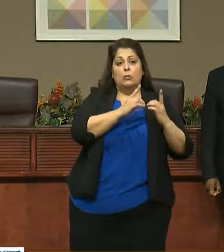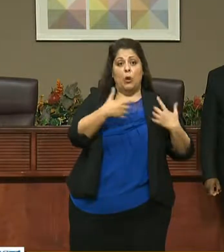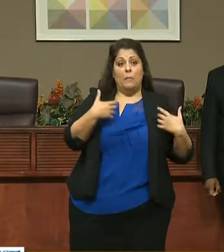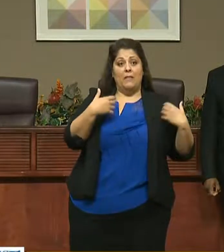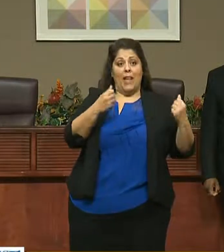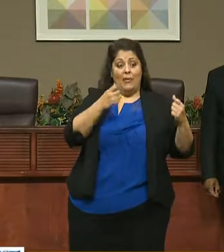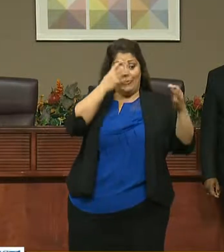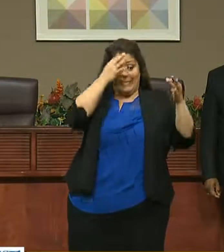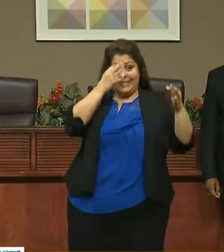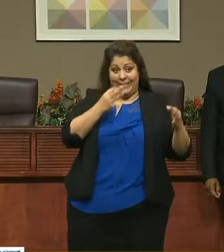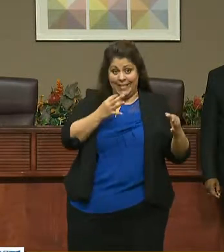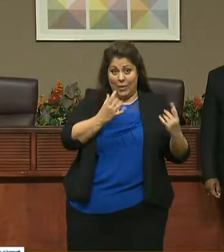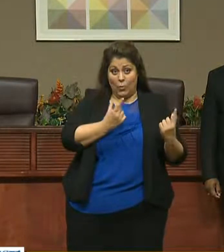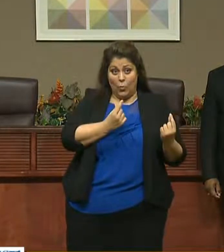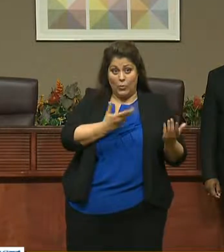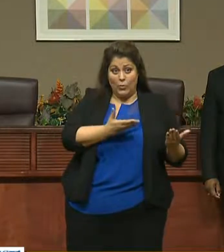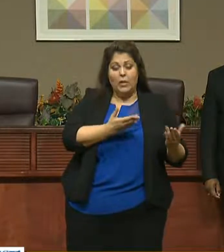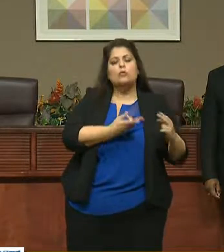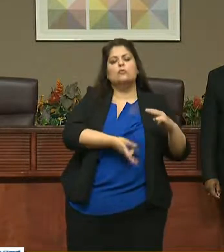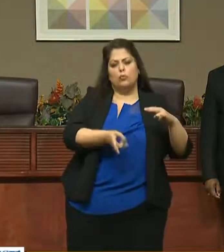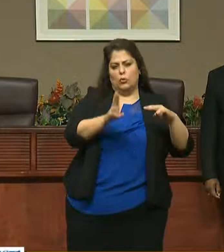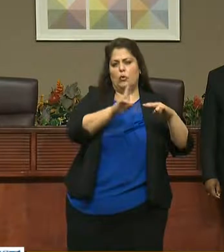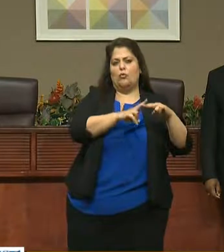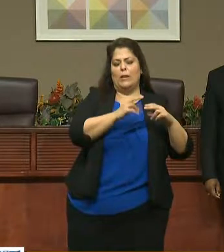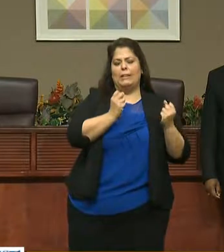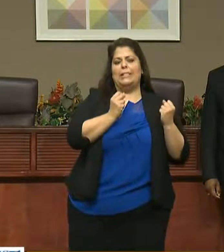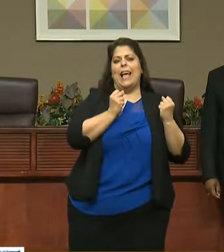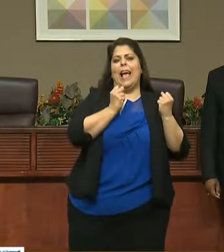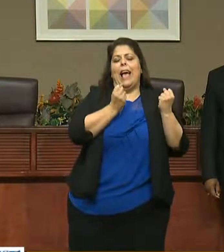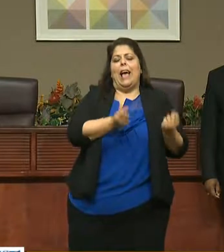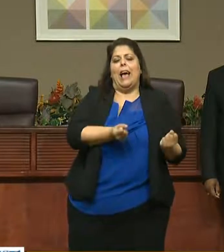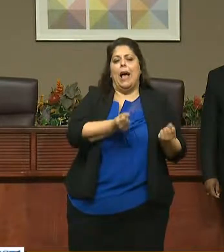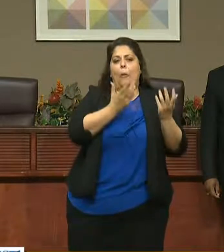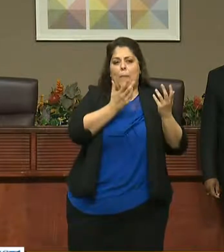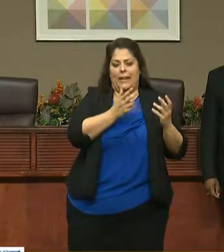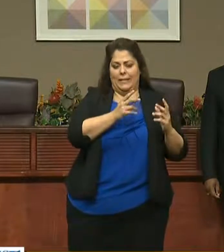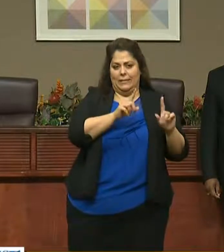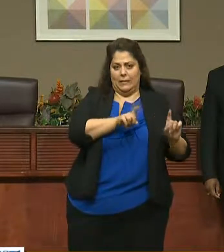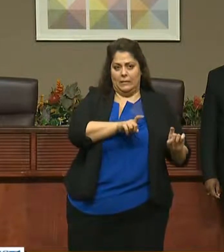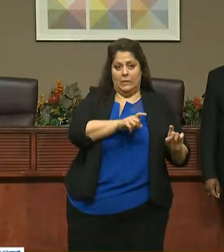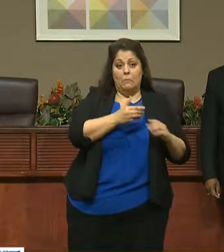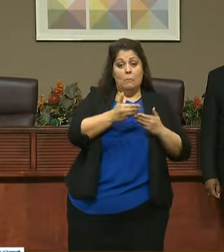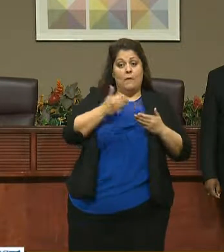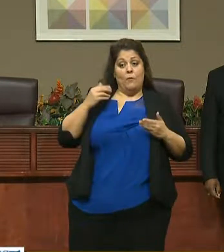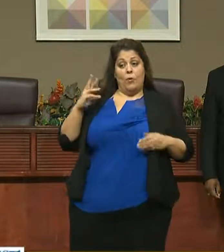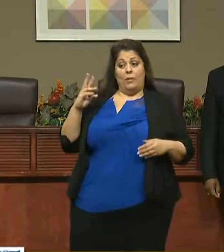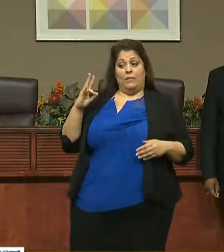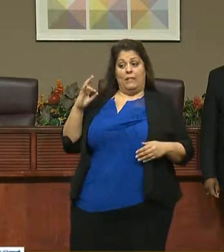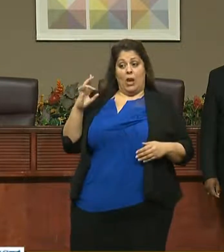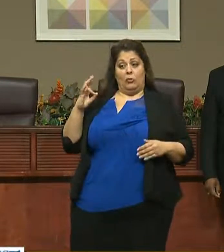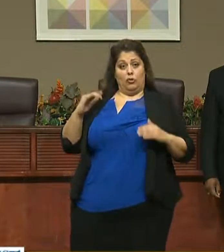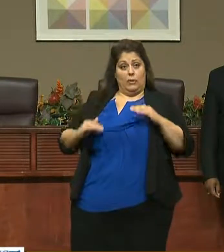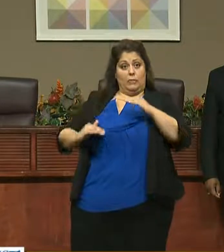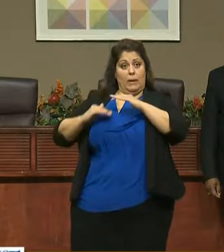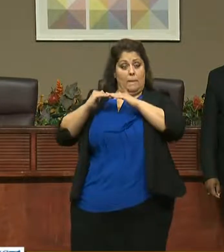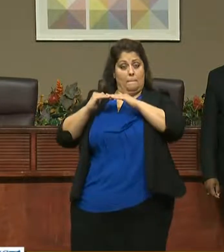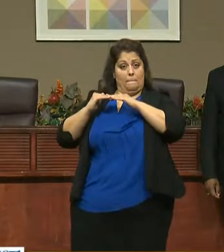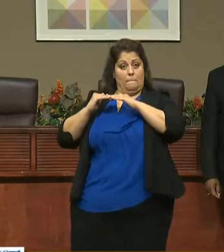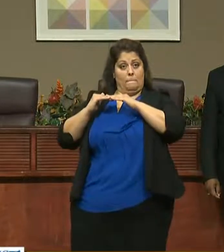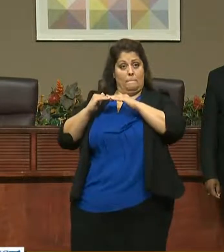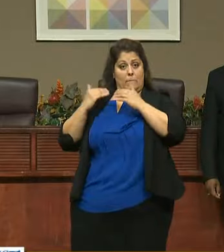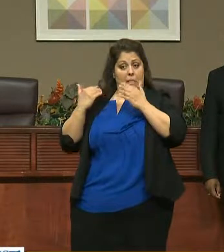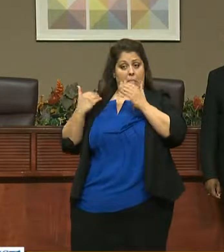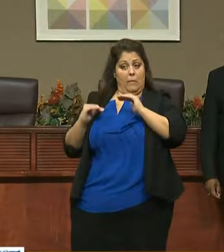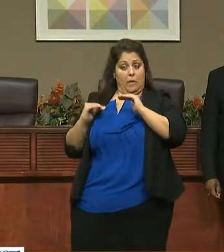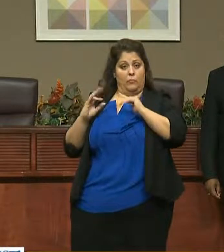have decided to do there is to increase the testing capacity from 700, that they have a cap at some point, to unlimited